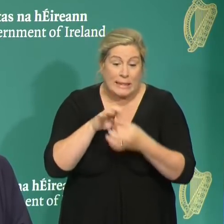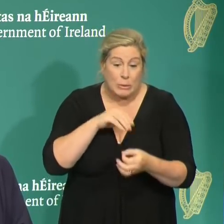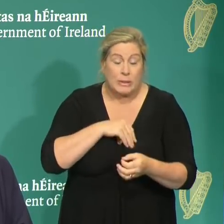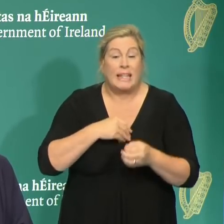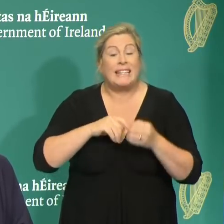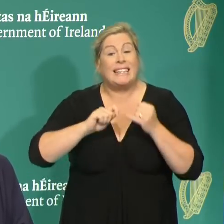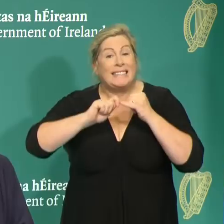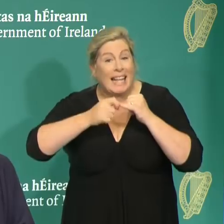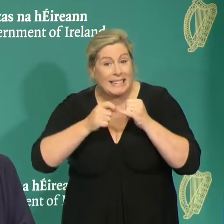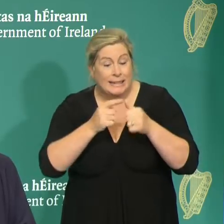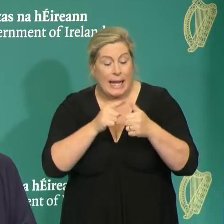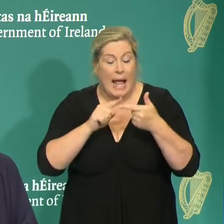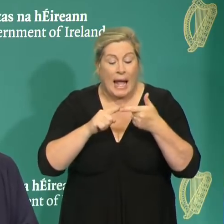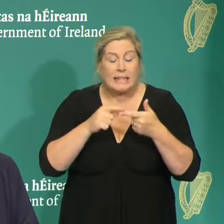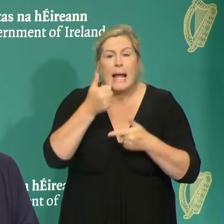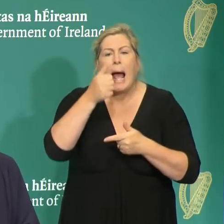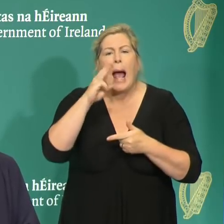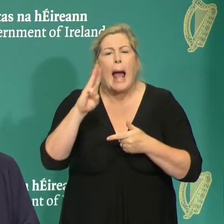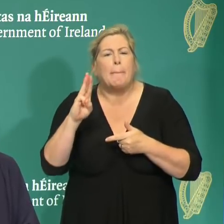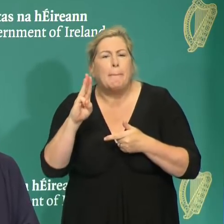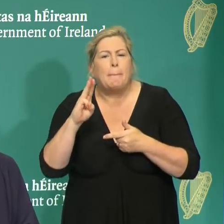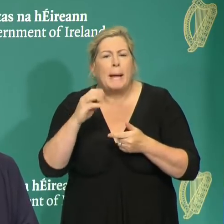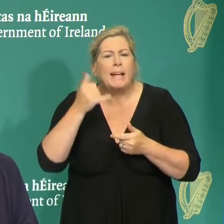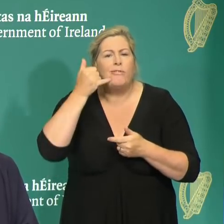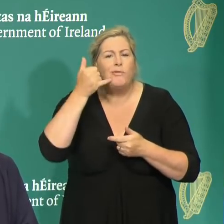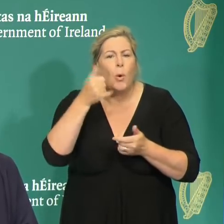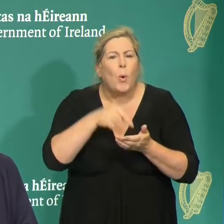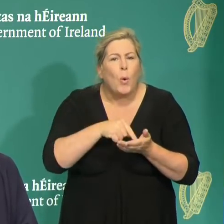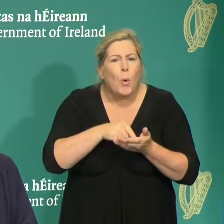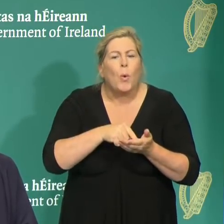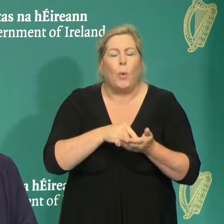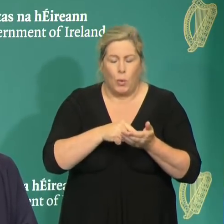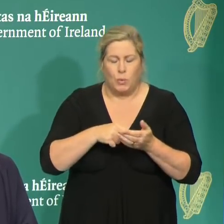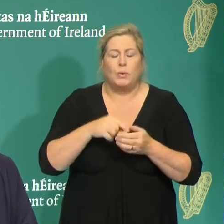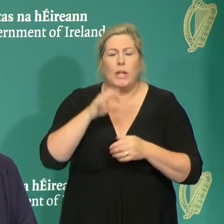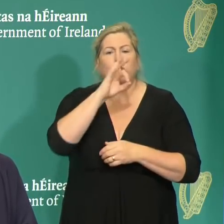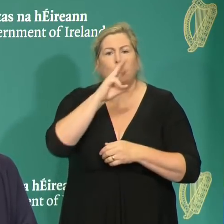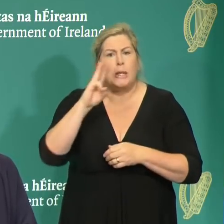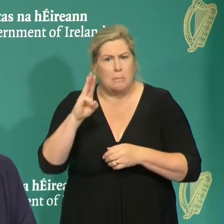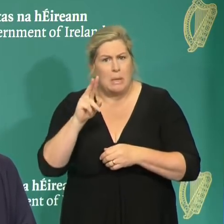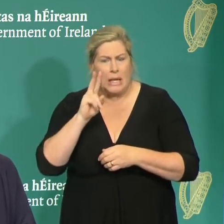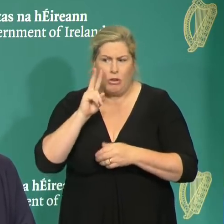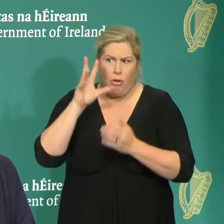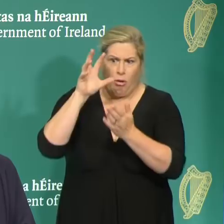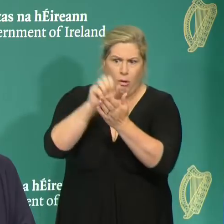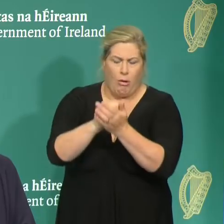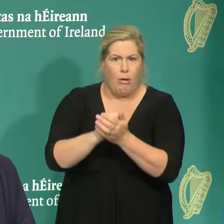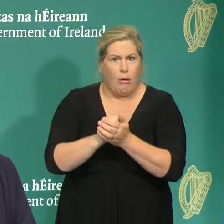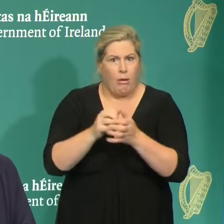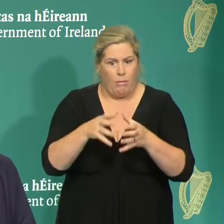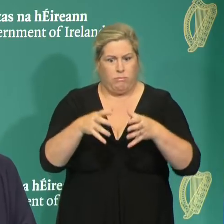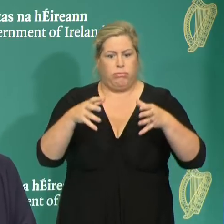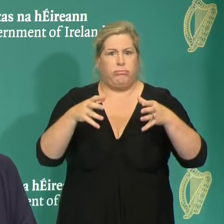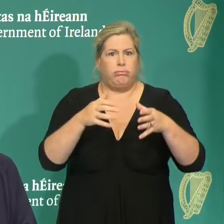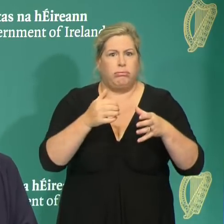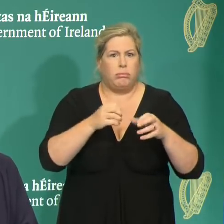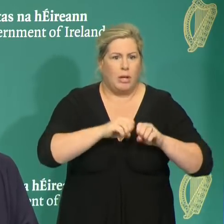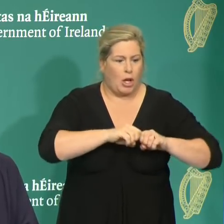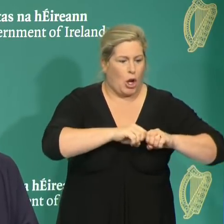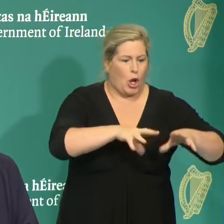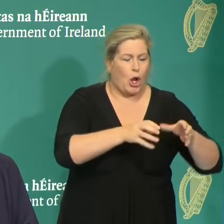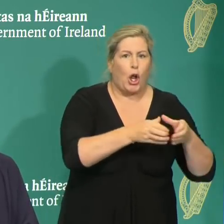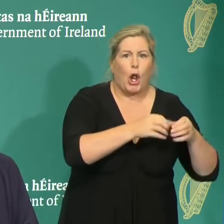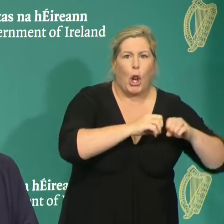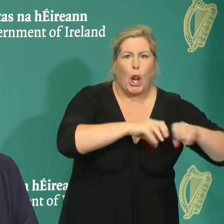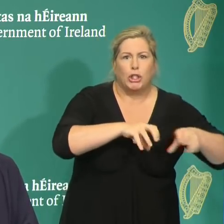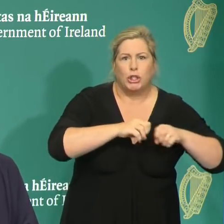app. Public health doctors are reporting an increase in the number of clusters around the country in recent days, but they're